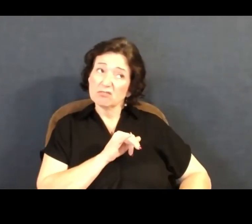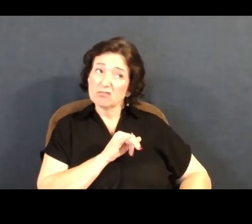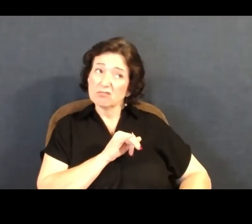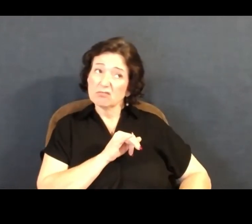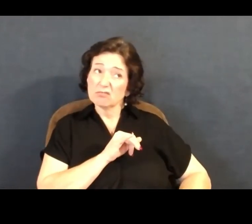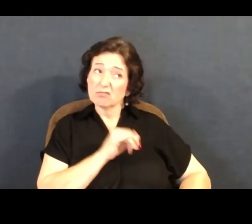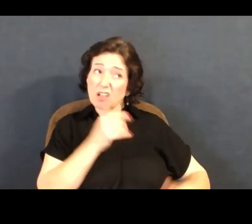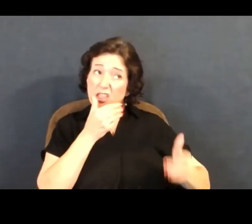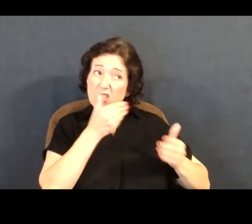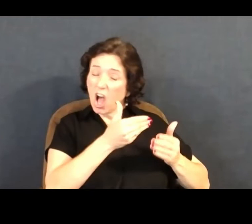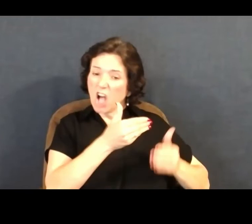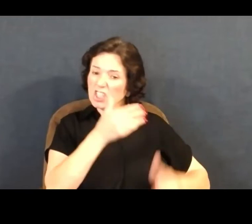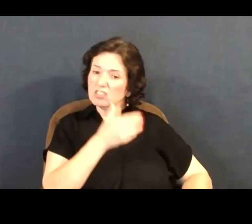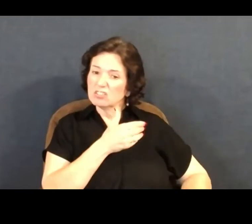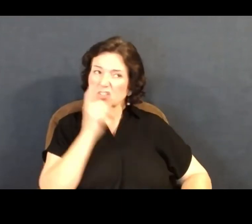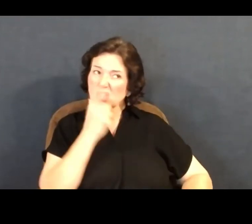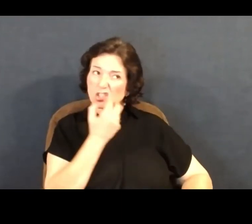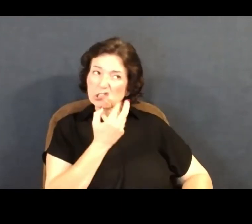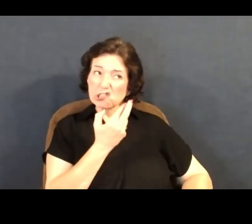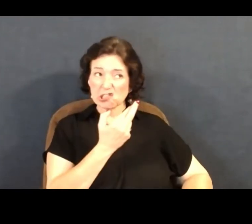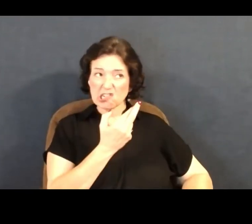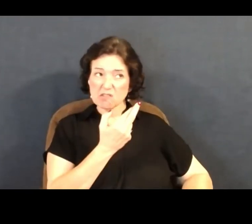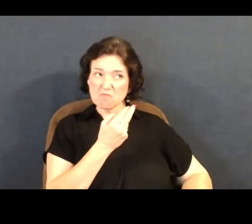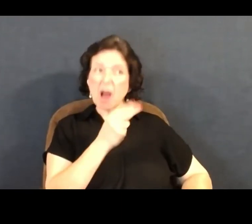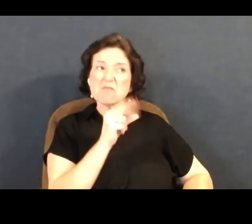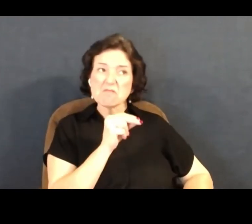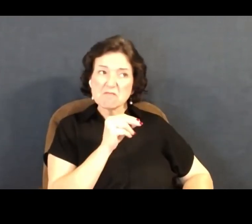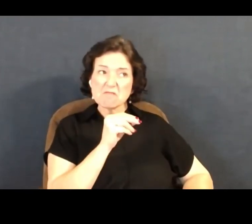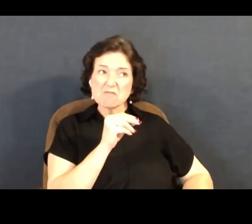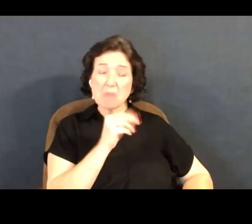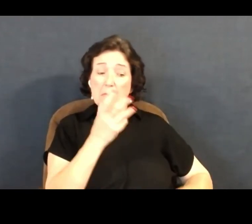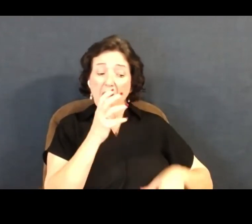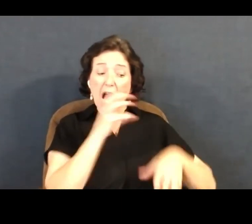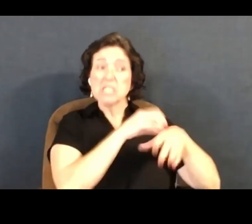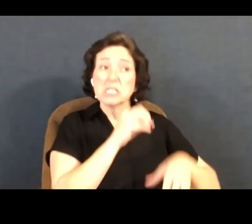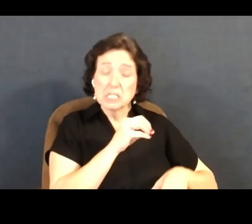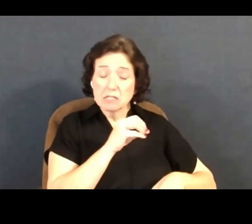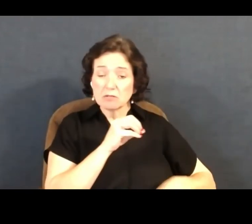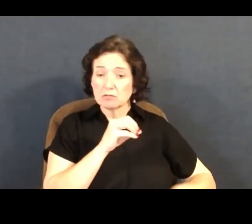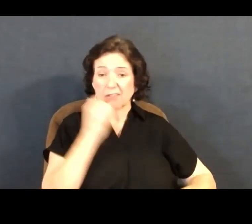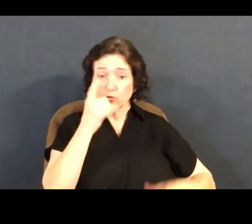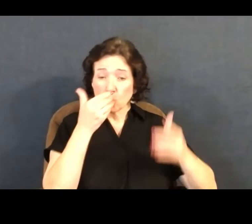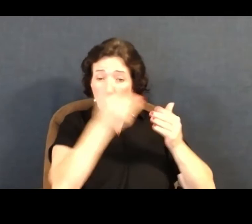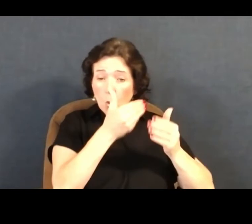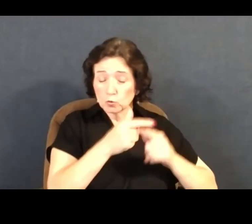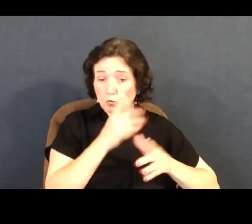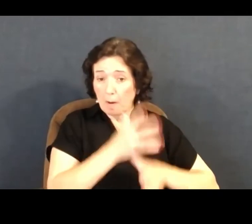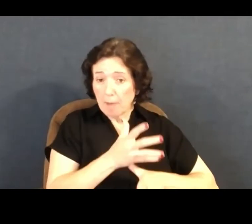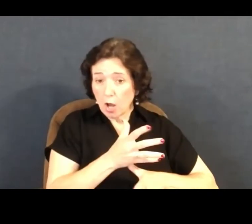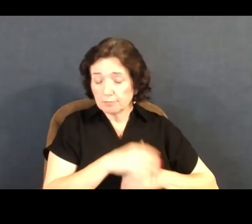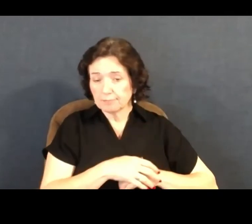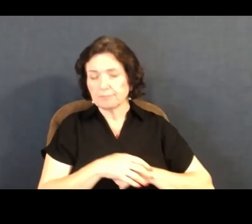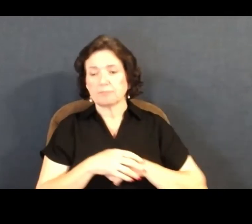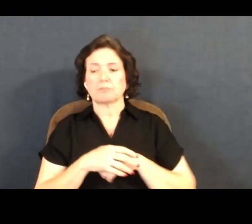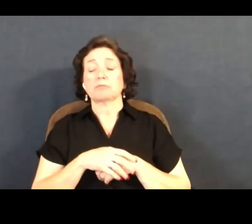not get too close, because there'd be a growl and a little bark and maybe a nip if you got too close. Now, Grandma was sitting there in that living